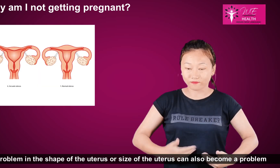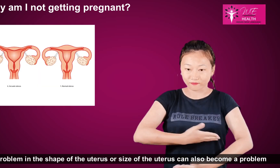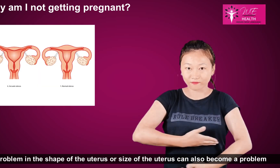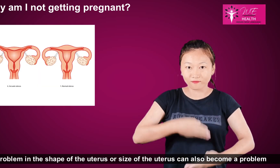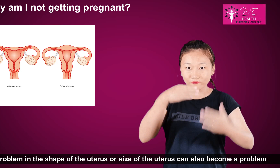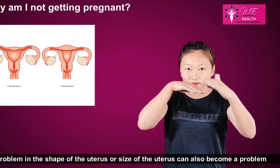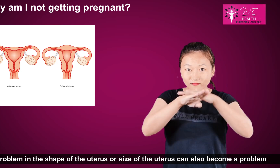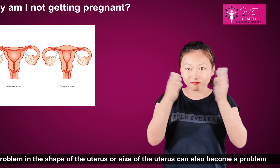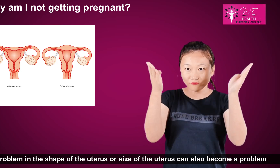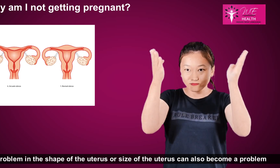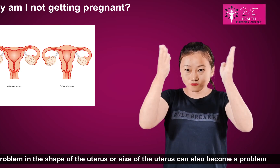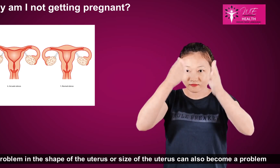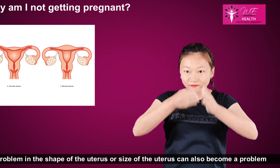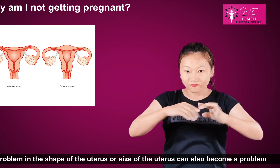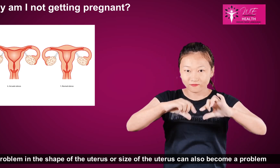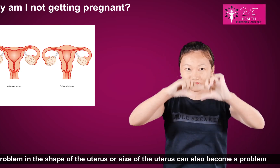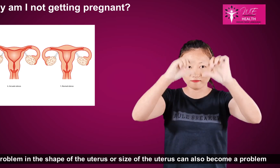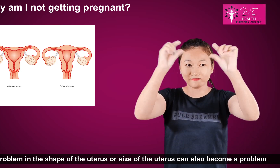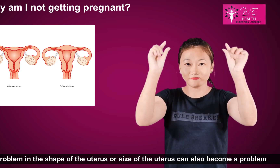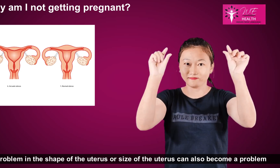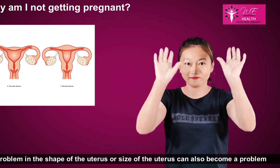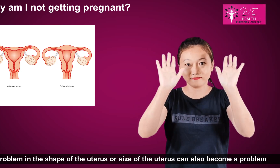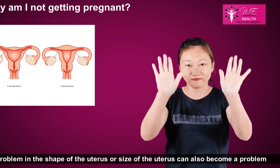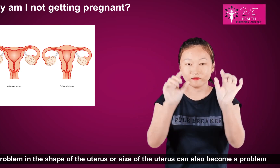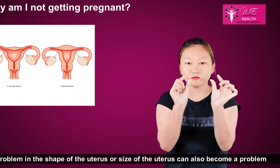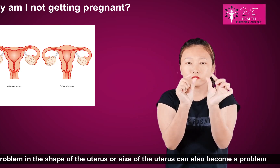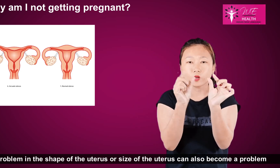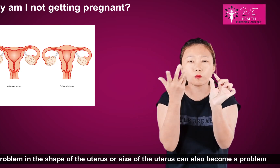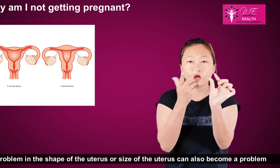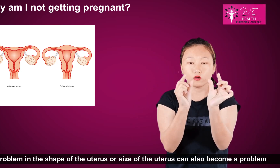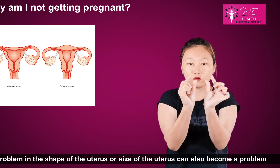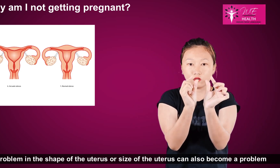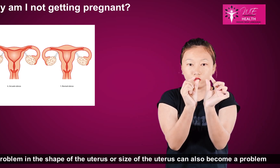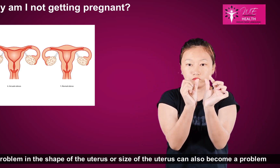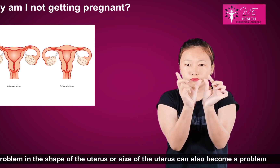Any problem in the shape of the uterus or size of the uterus can also become a problem.